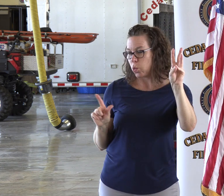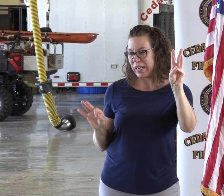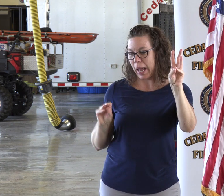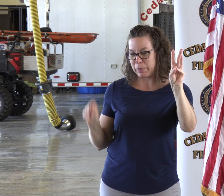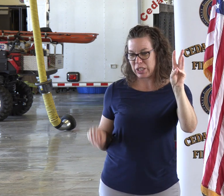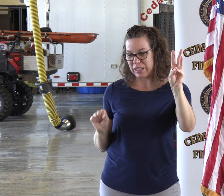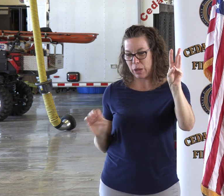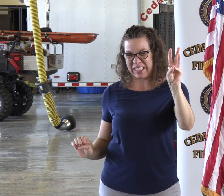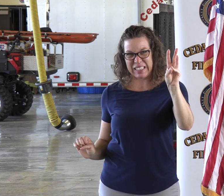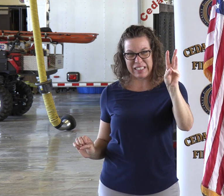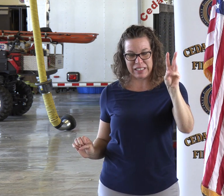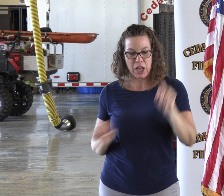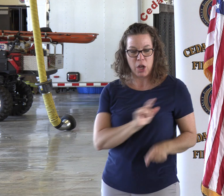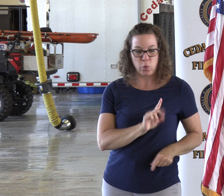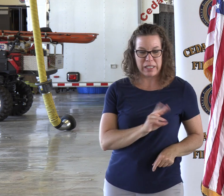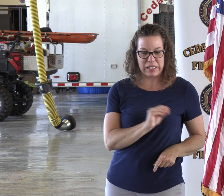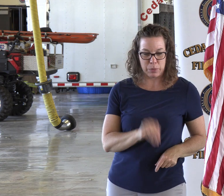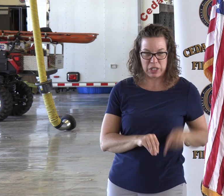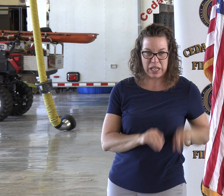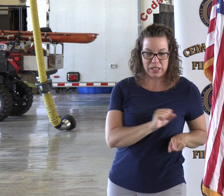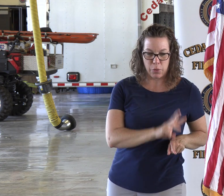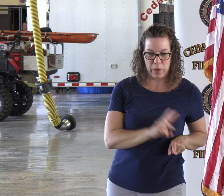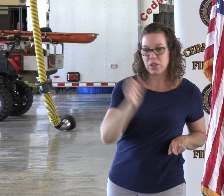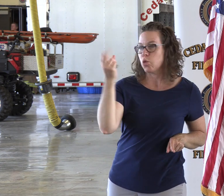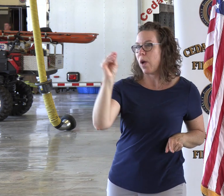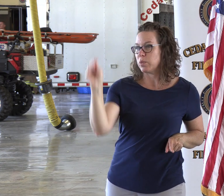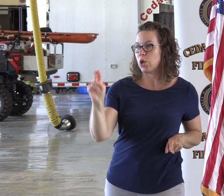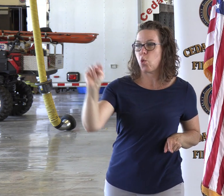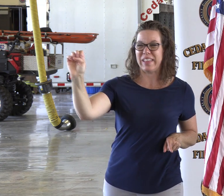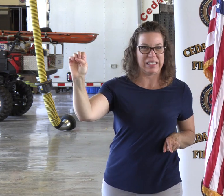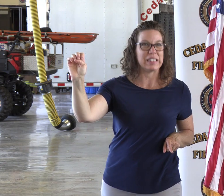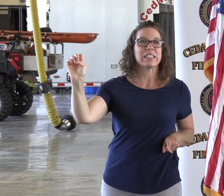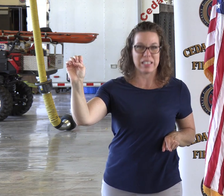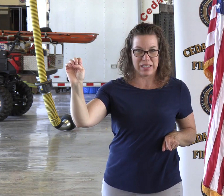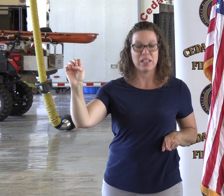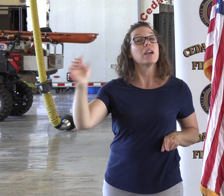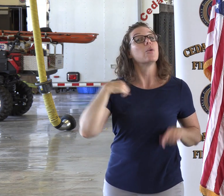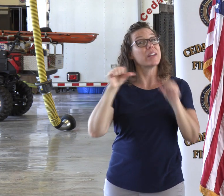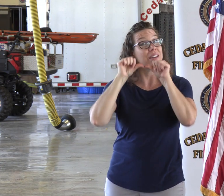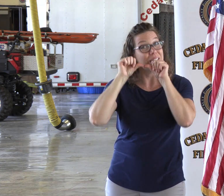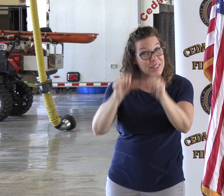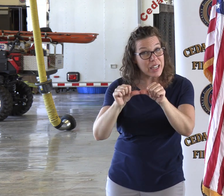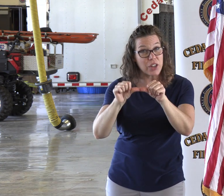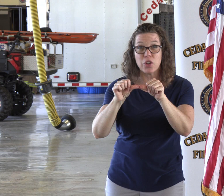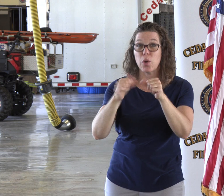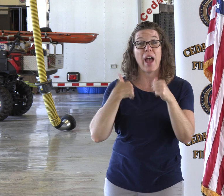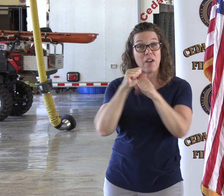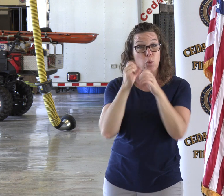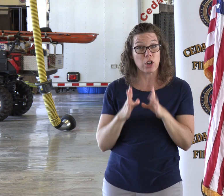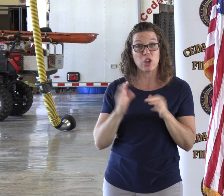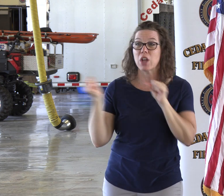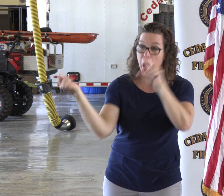26% in the southwest, and 12% in the northeast. We have and continue to have crews in all these